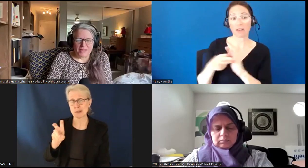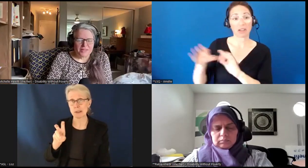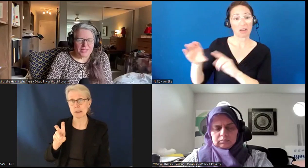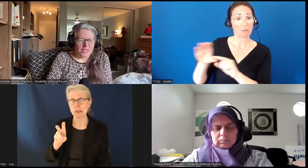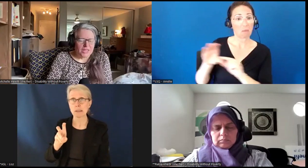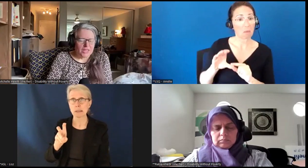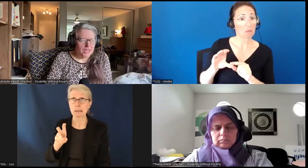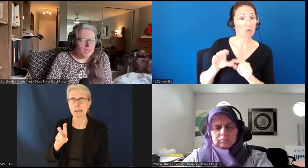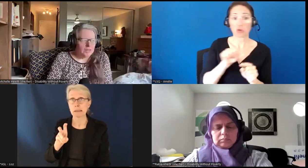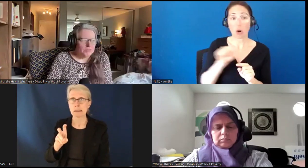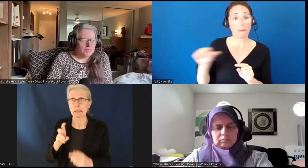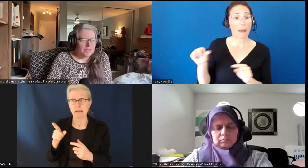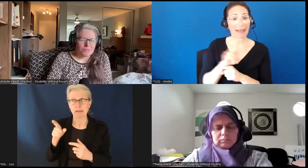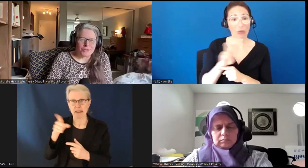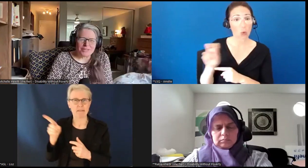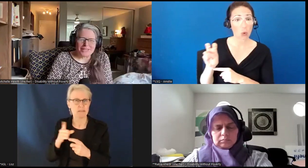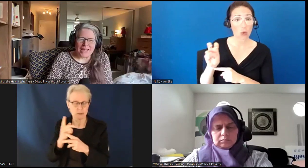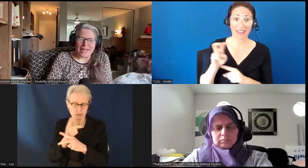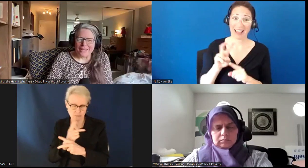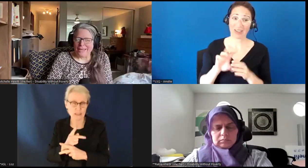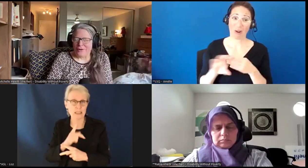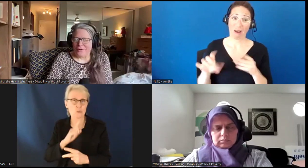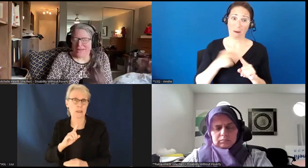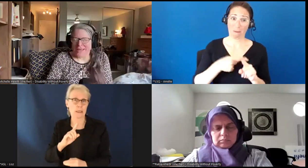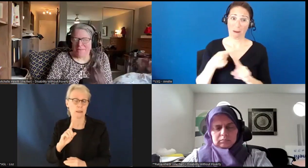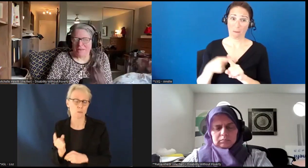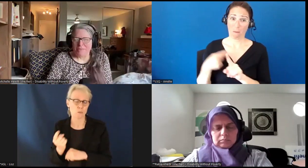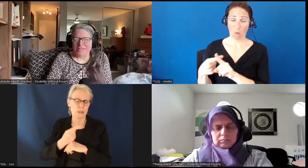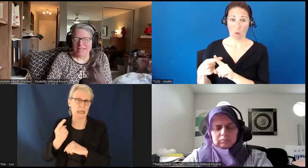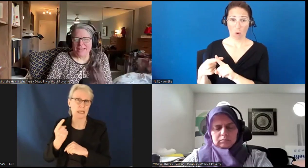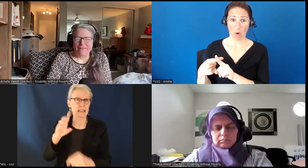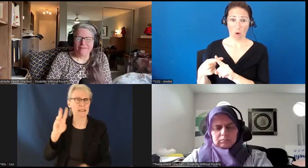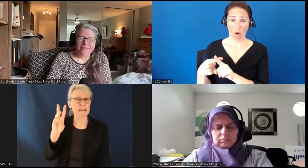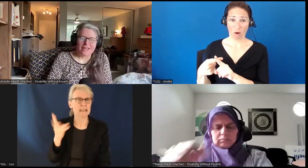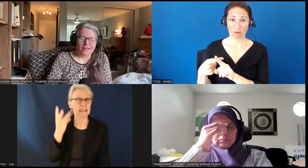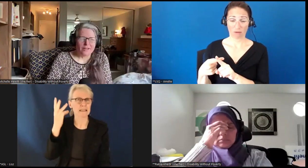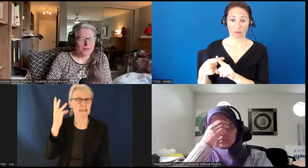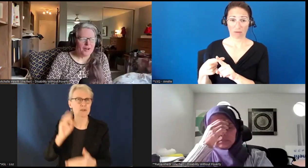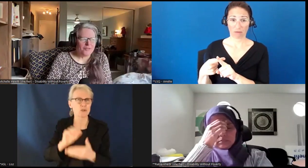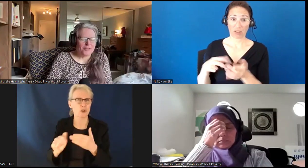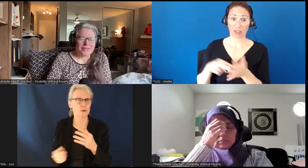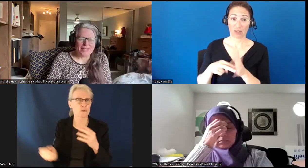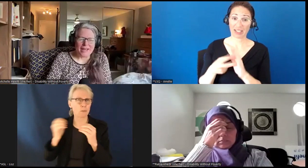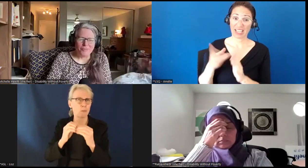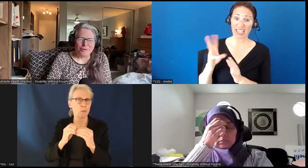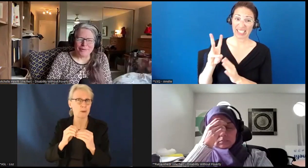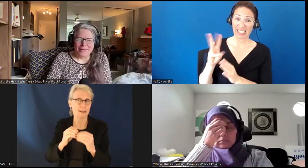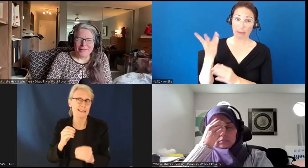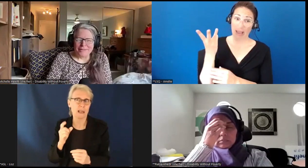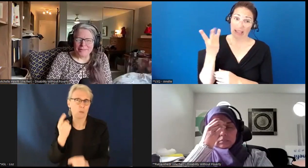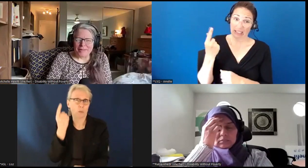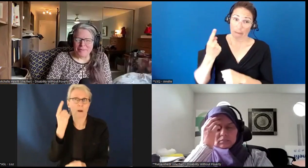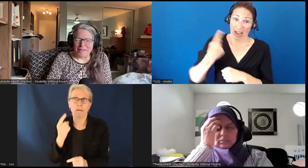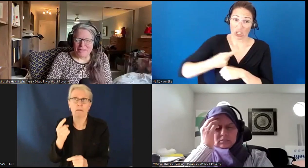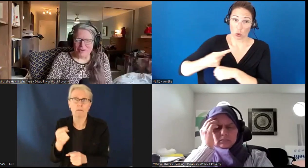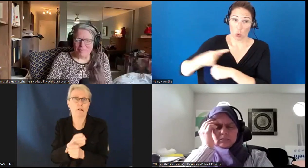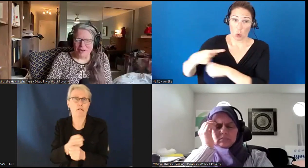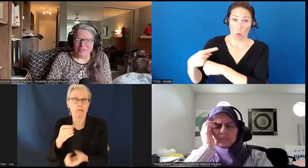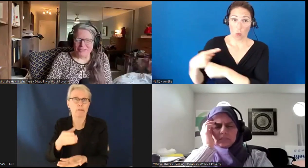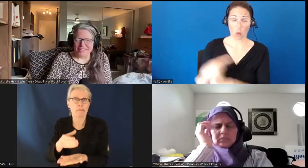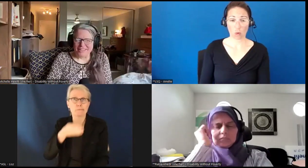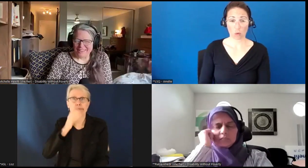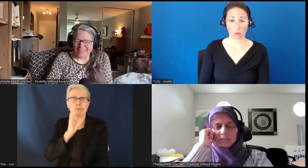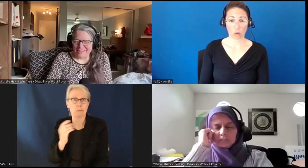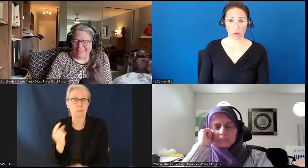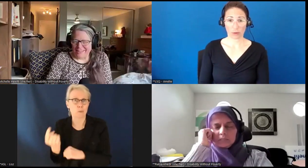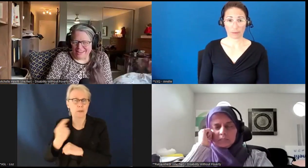it's basically $6 a day. And I hear people saying, "Oh, it's like a cup of coffee a day," but to people living in